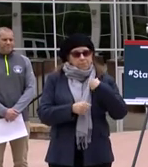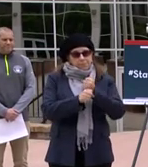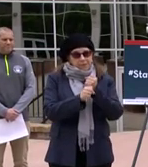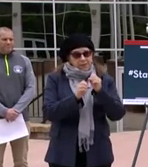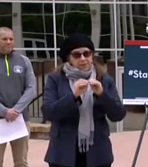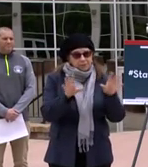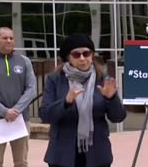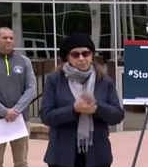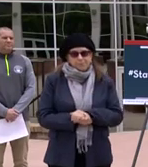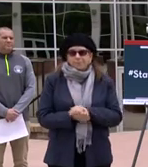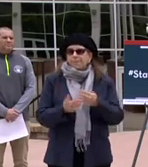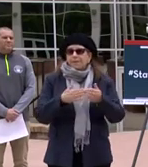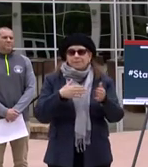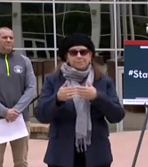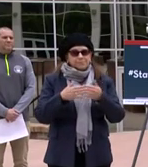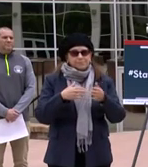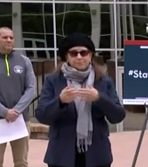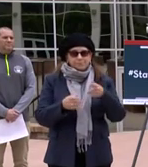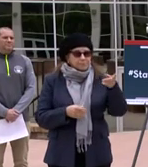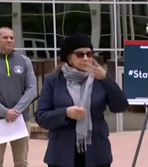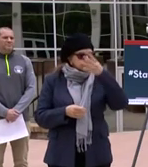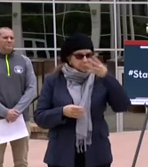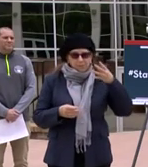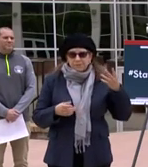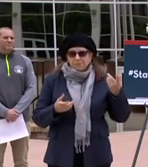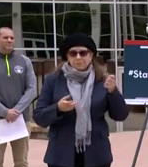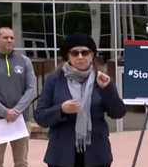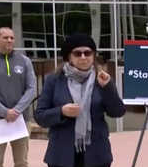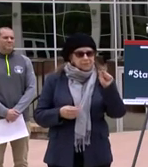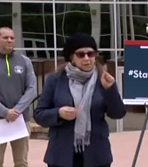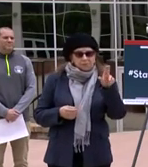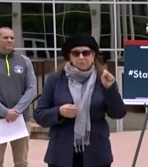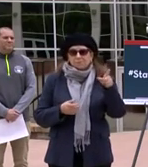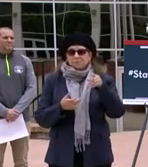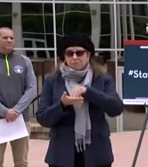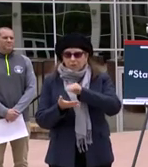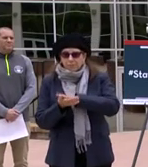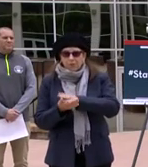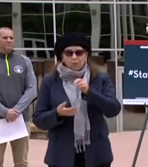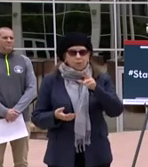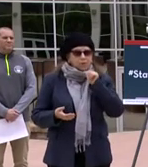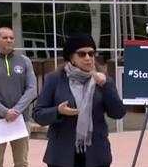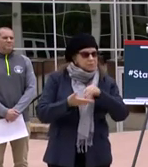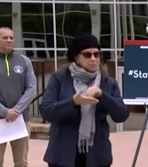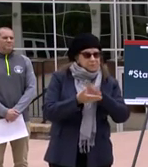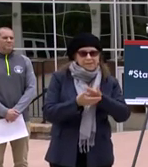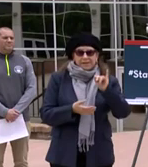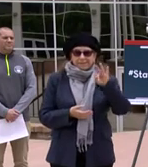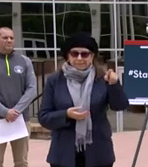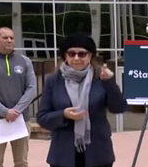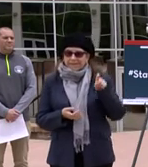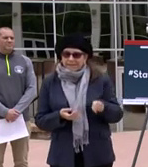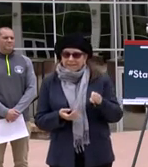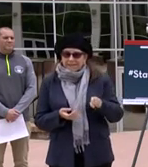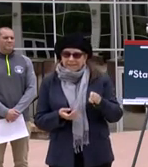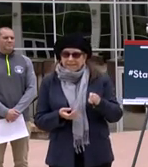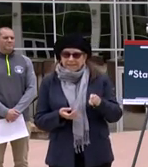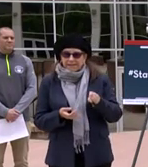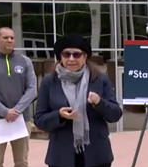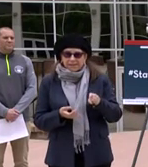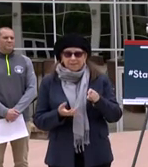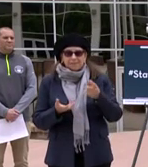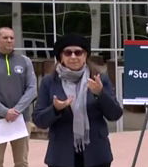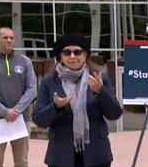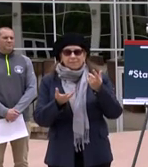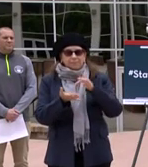immigration status doesn't matter when calling on government for resources, especially medical resources. Have you had